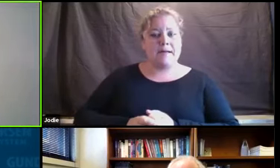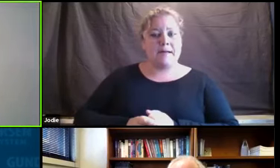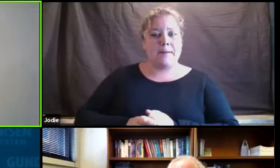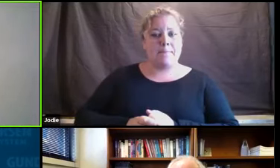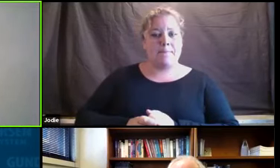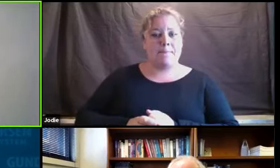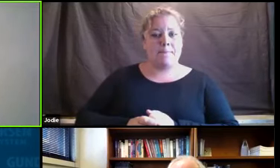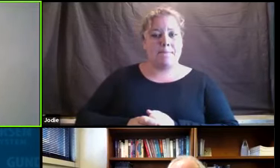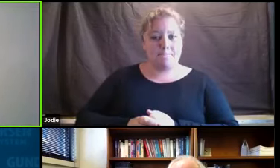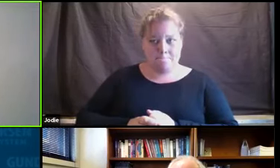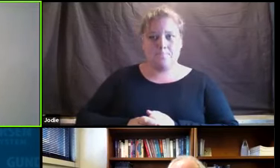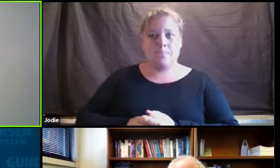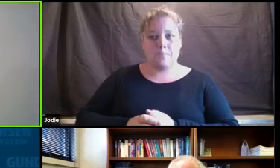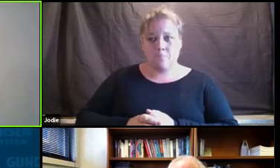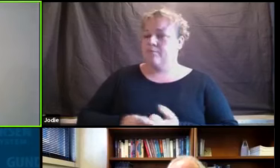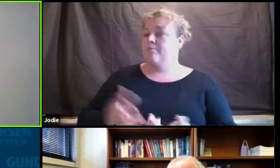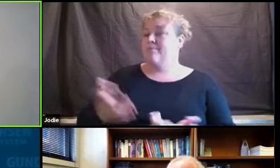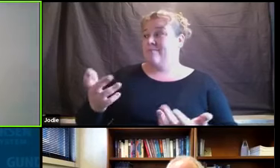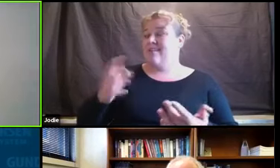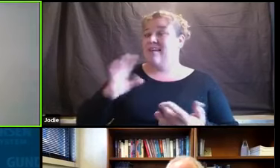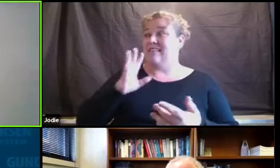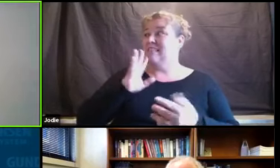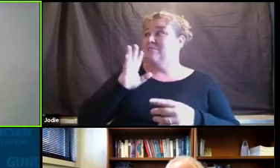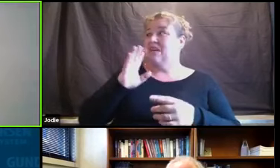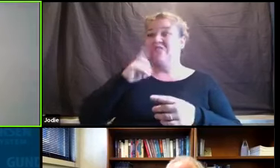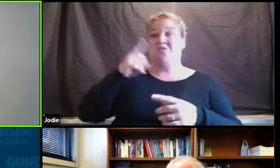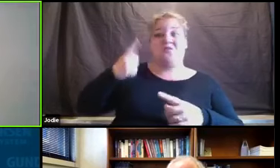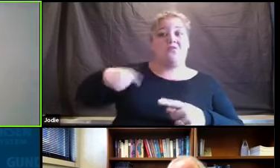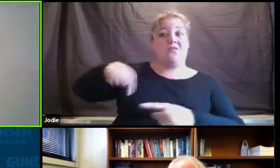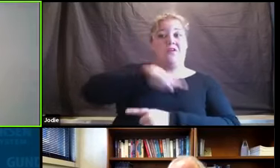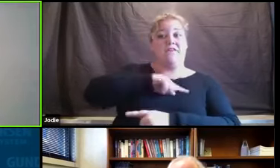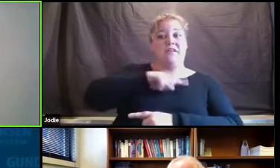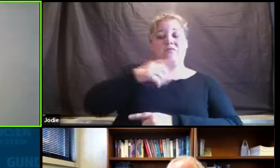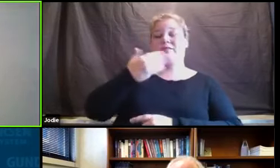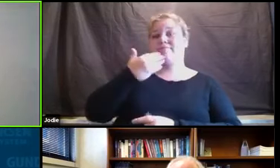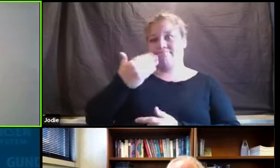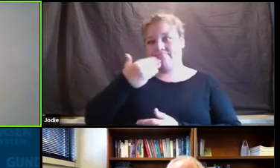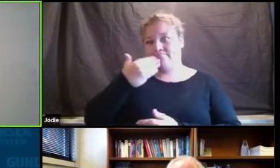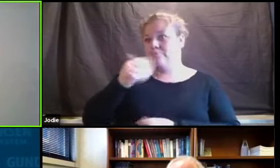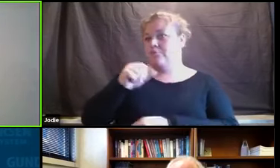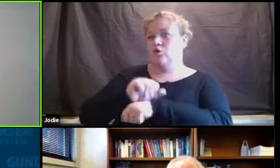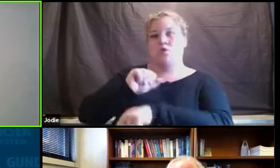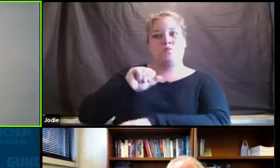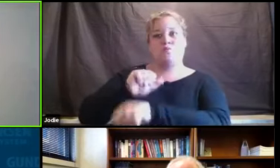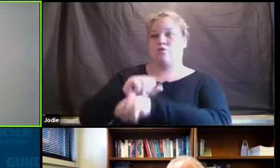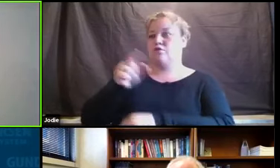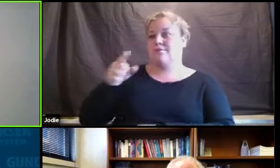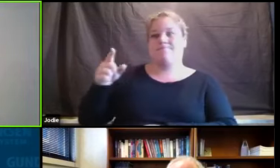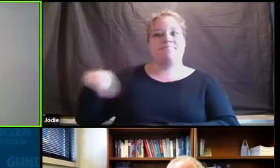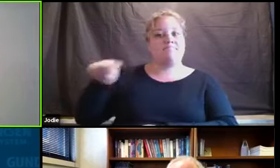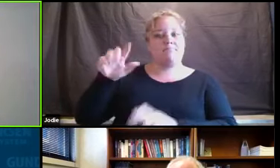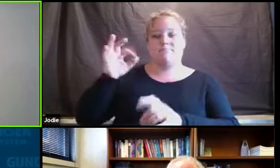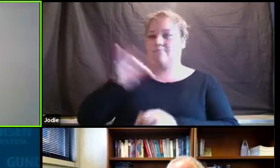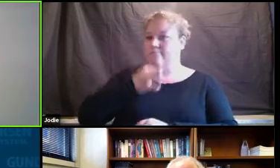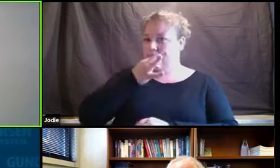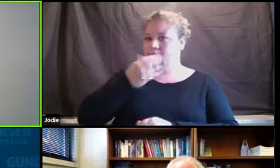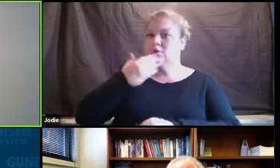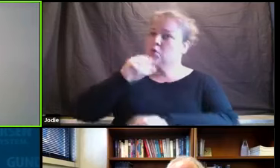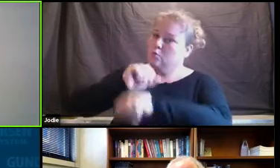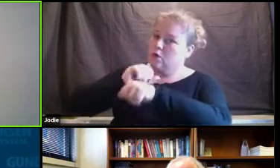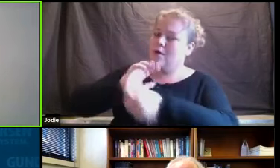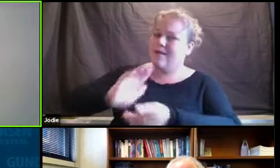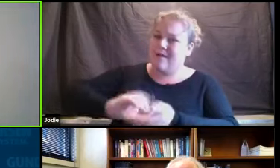speak for all of us when I say that it's been very, very good work. That's been really collaborative,